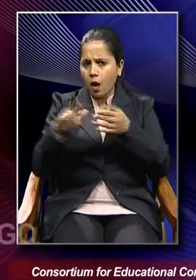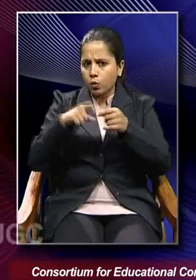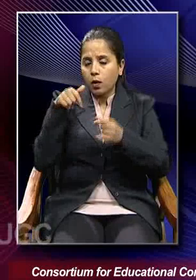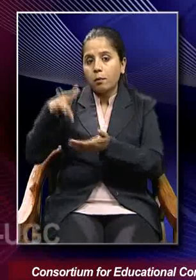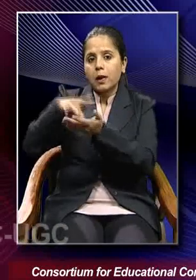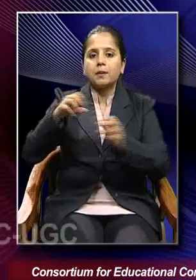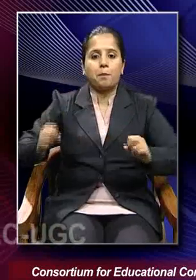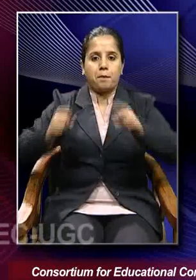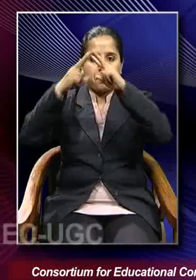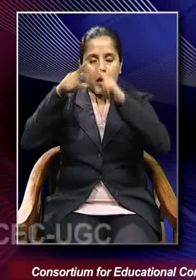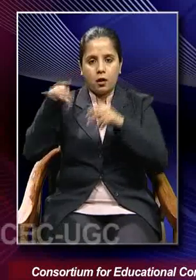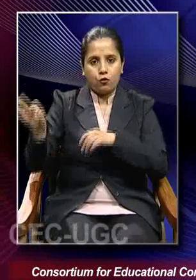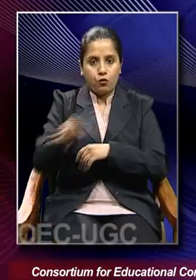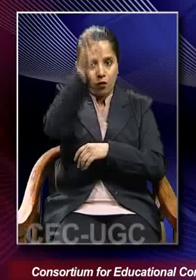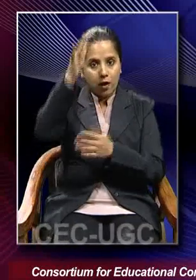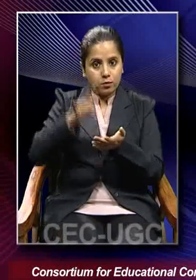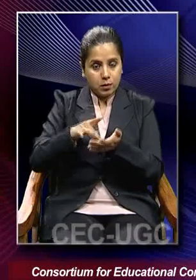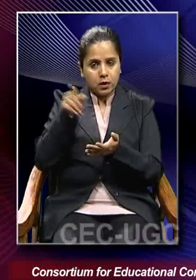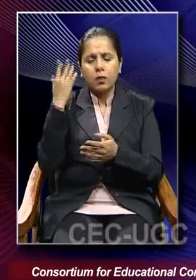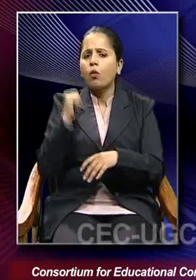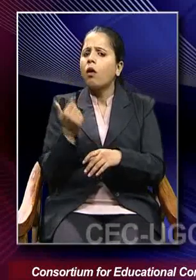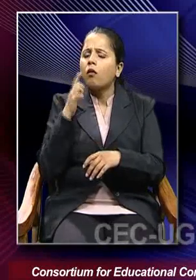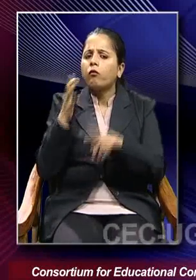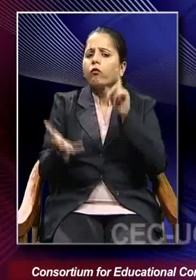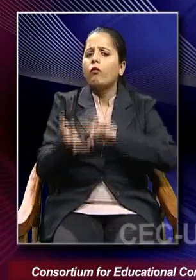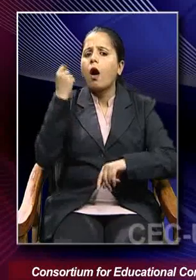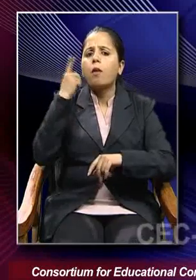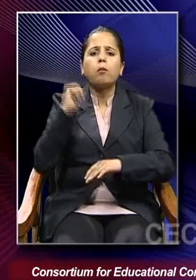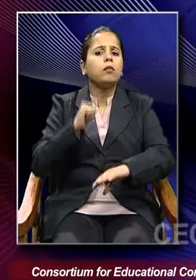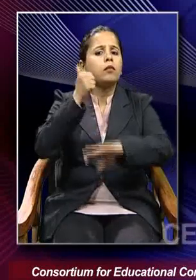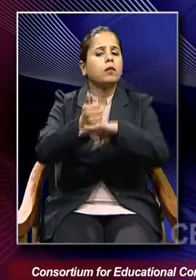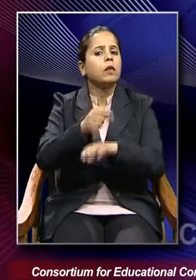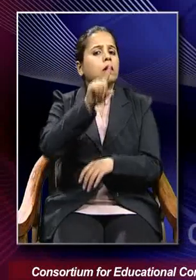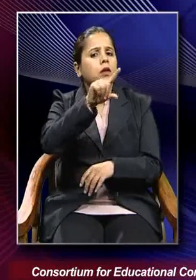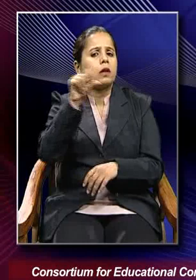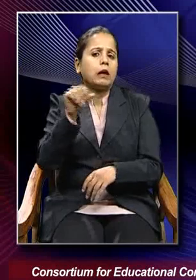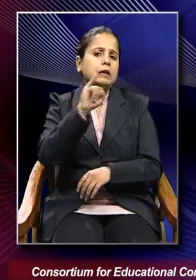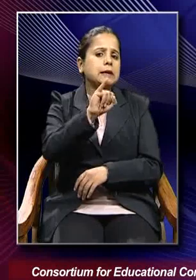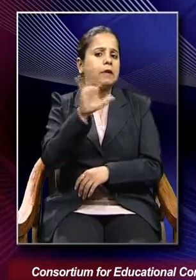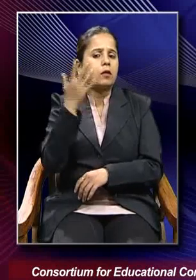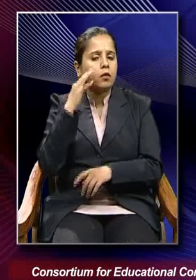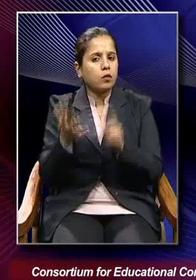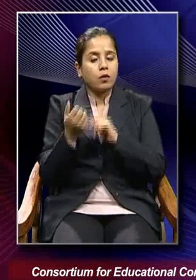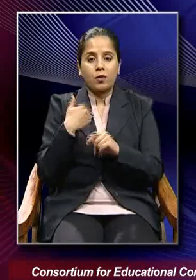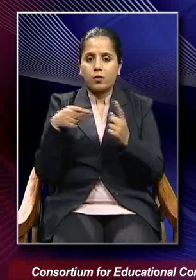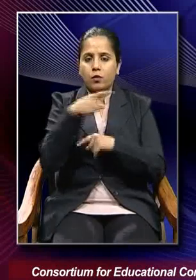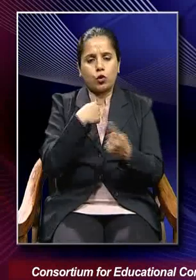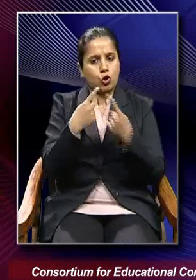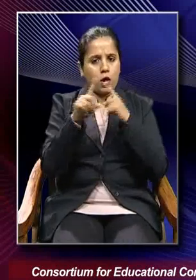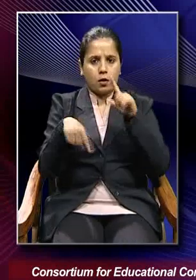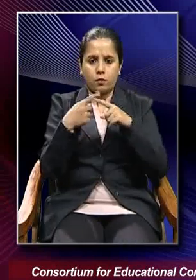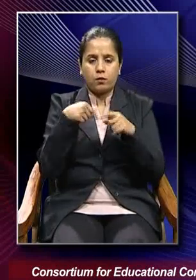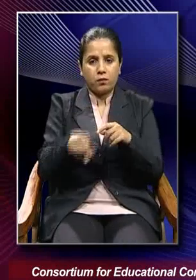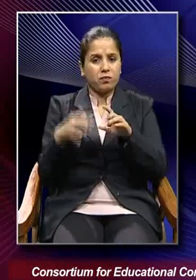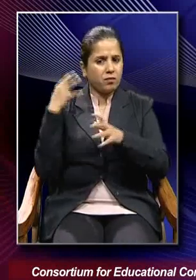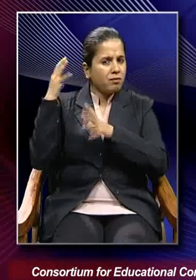in Paris, France. It was founded in 1965. Now, when we talk about